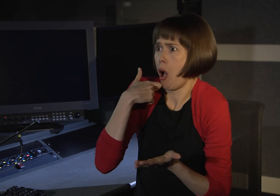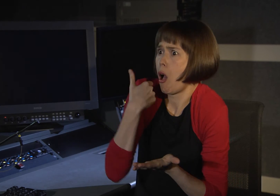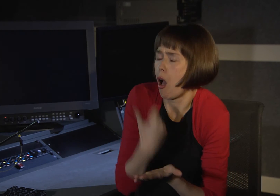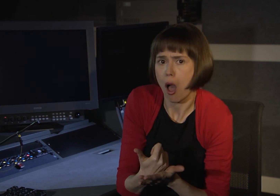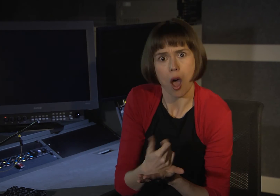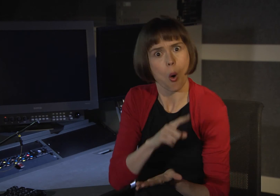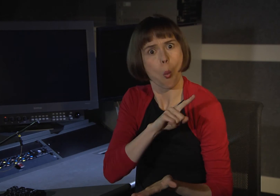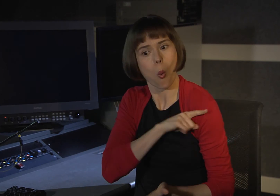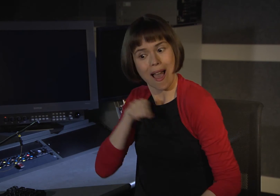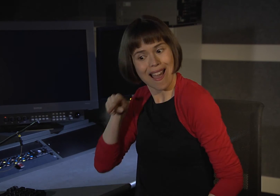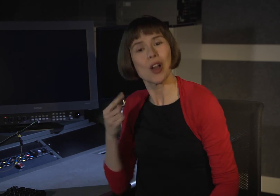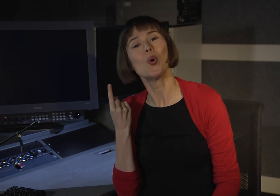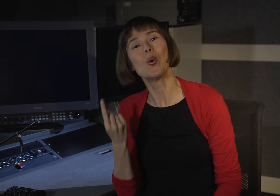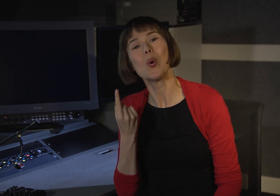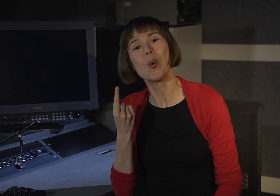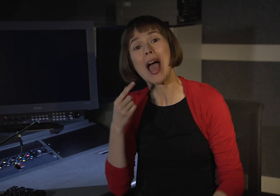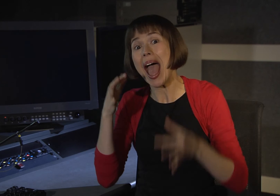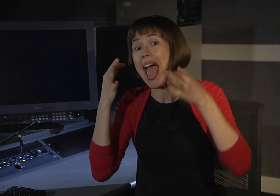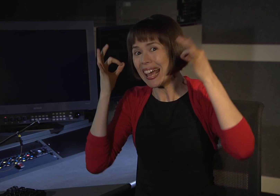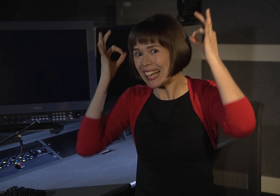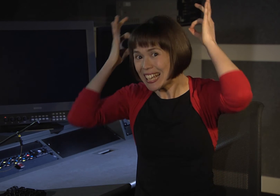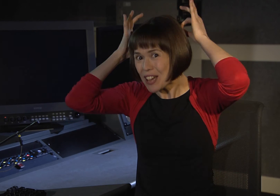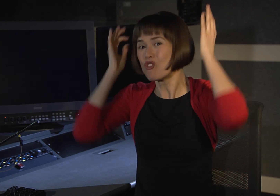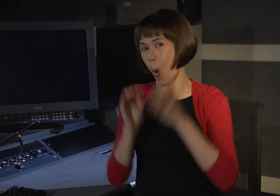everyone cannot believe their eyes because it is Hero.